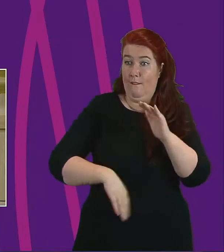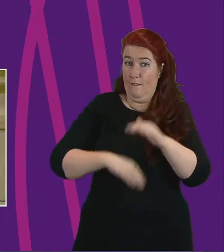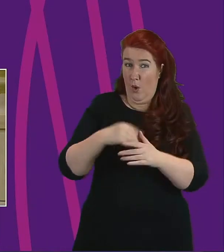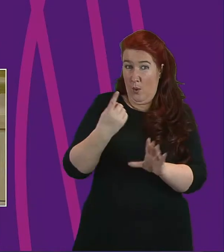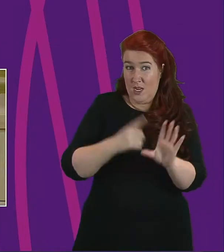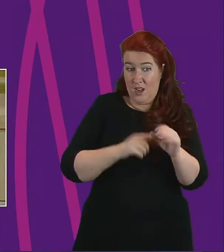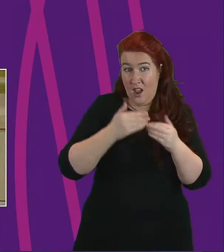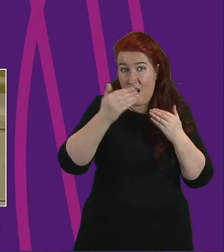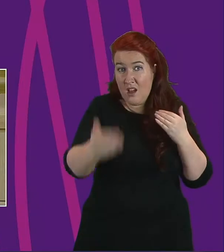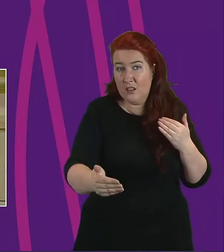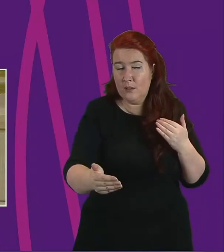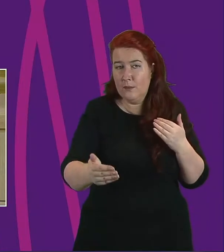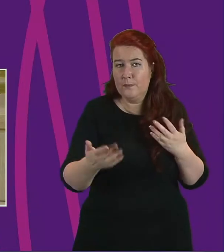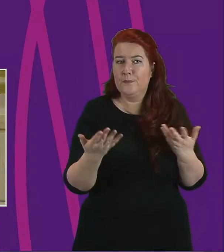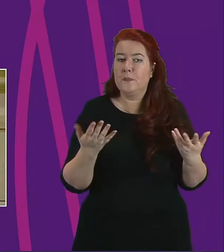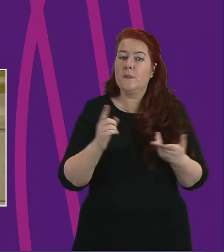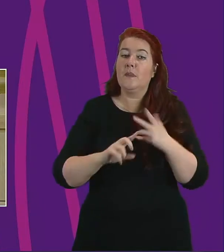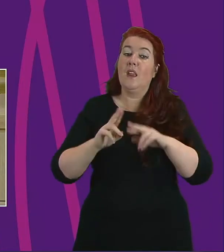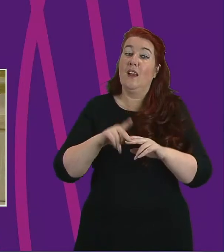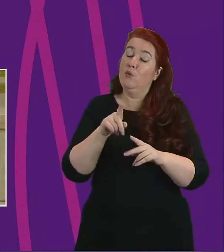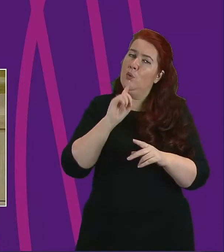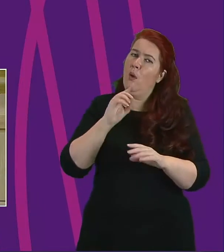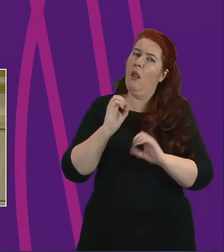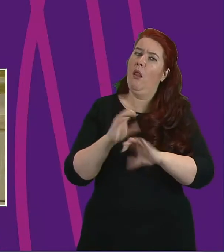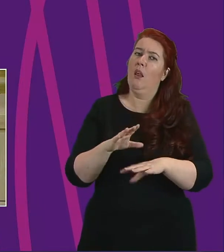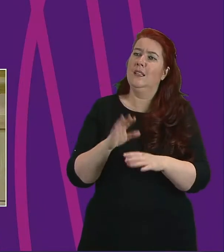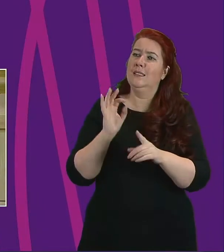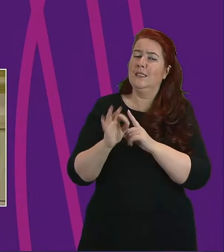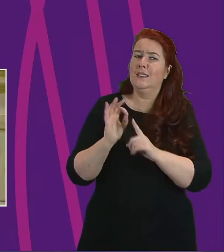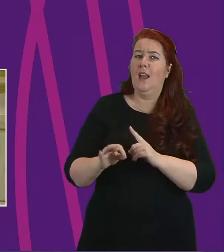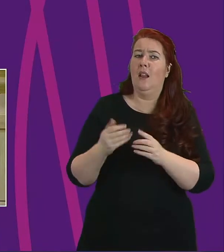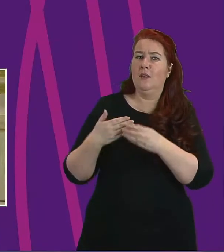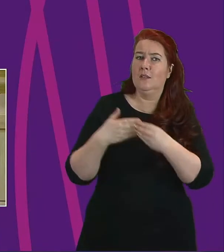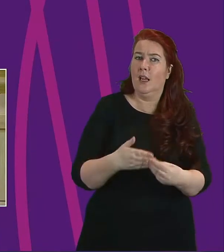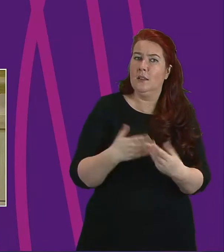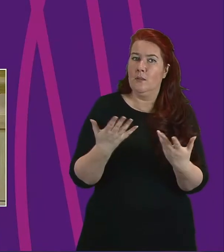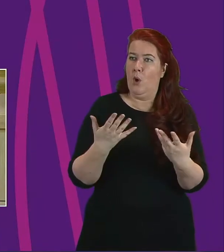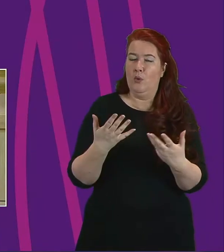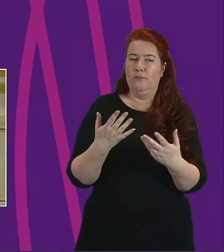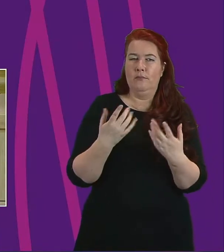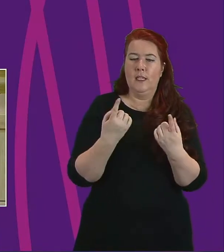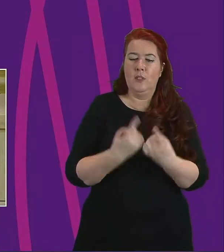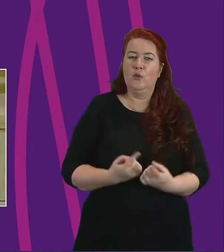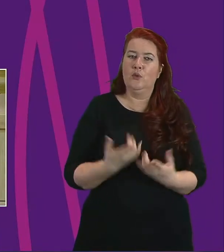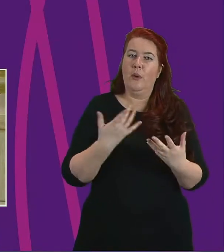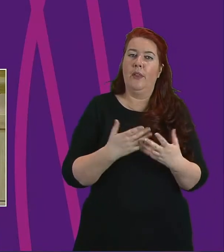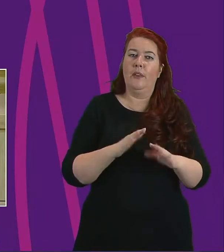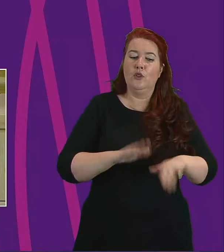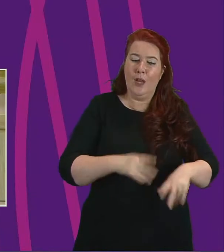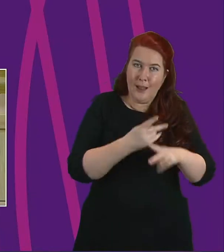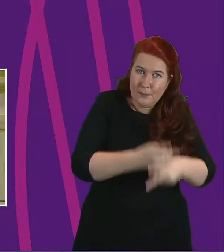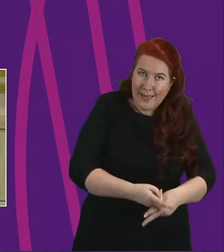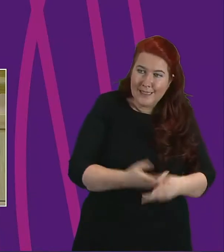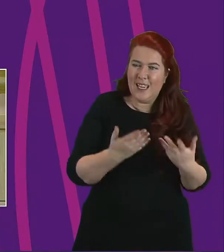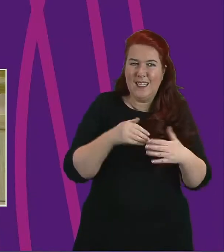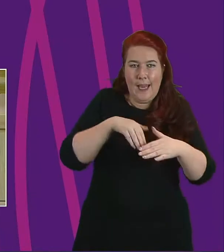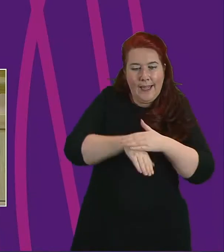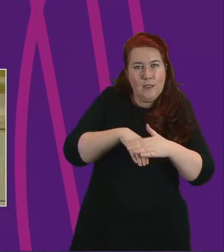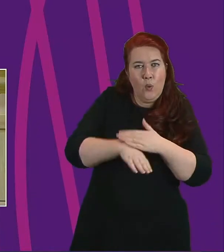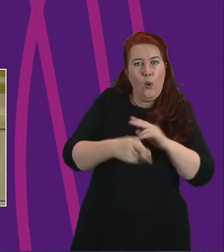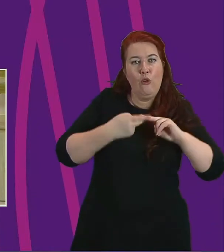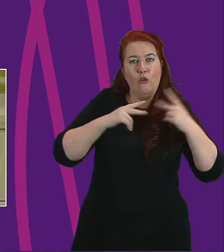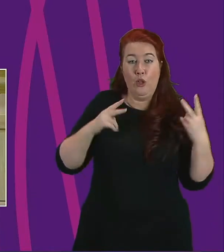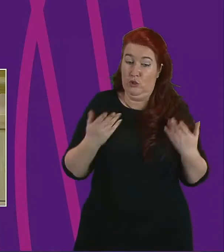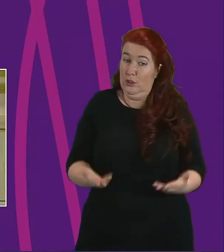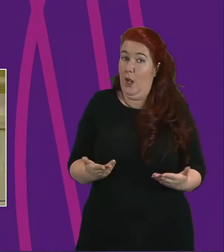detailed guidance will be issued around changes to the restrictions which govern childminding and indoor nurseries, the majority of which are currently